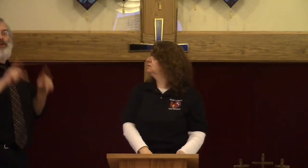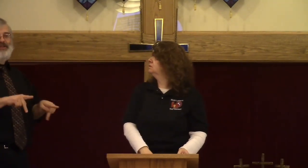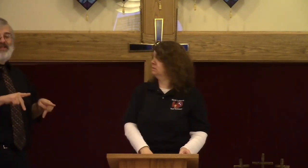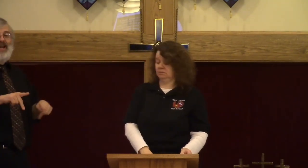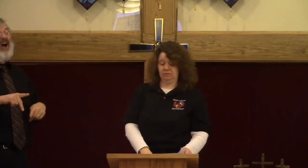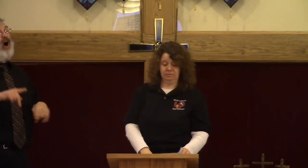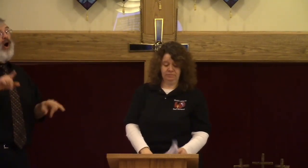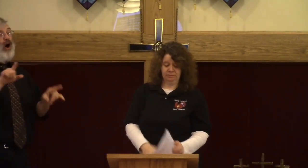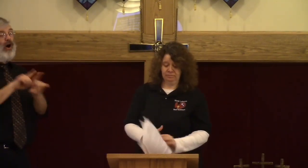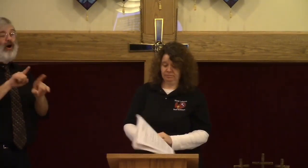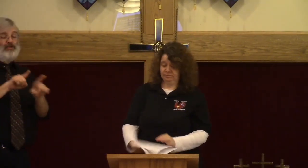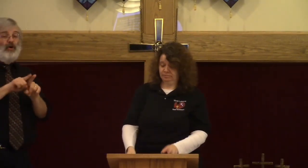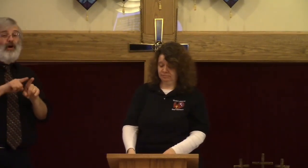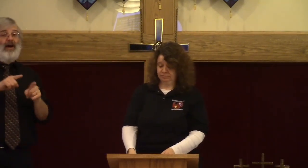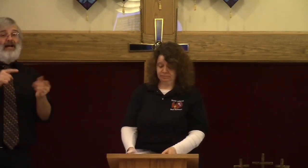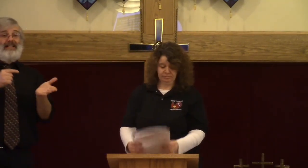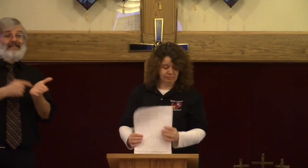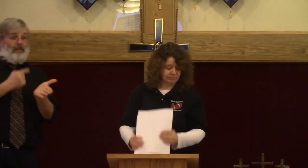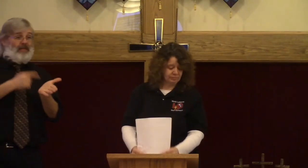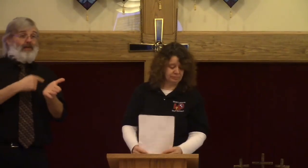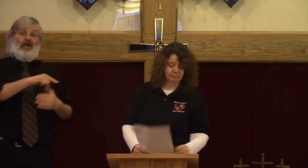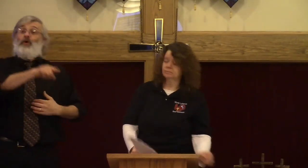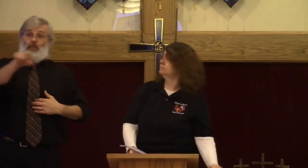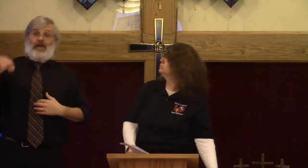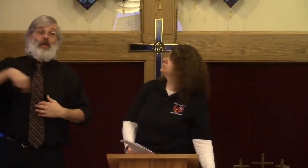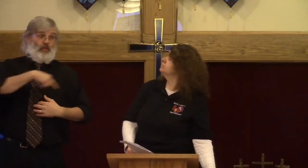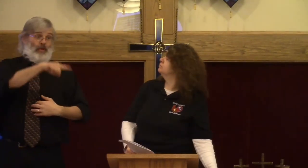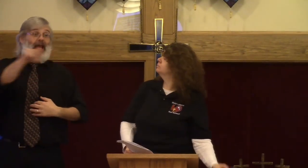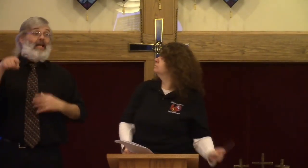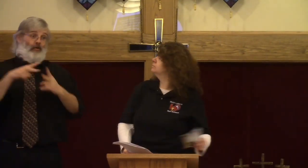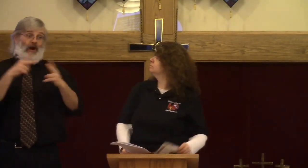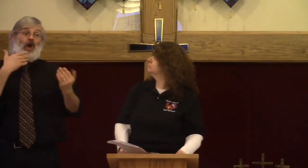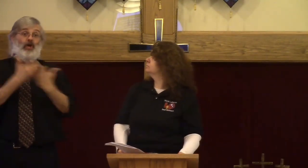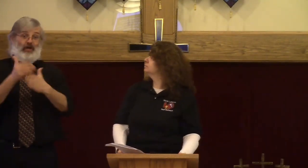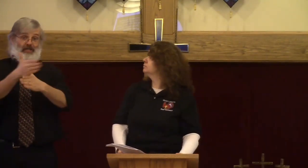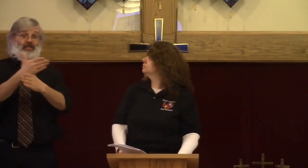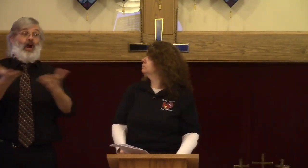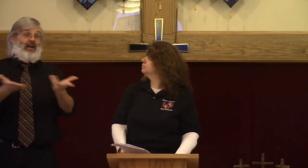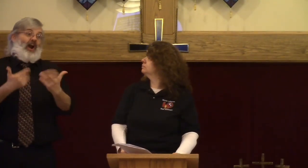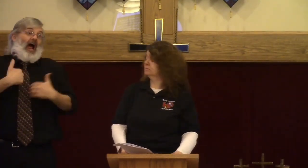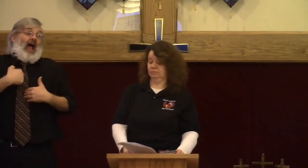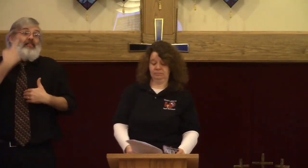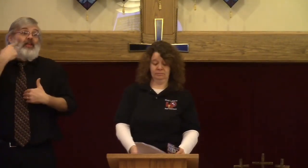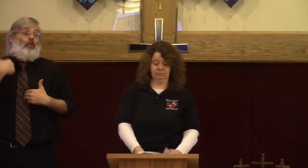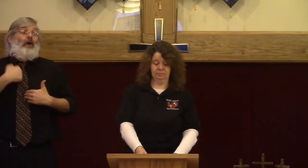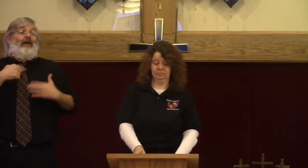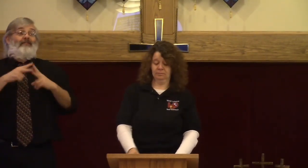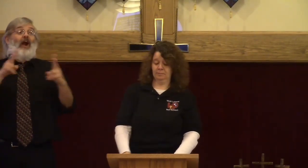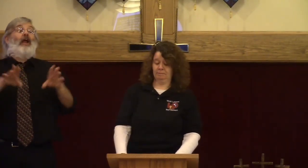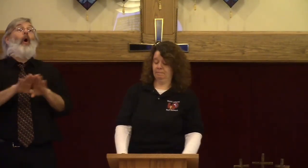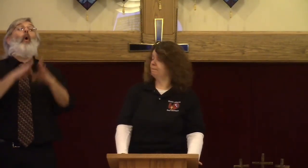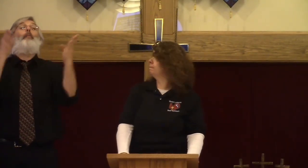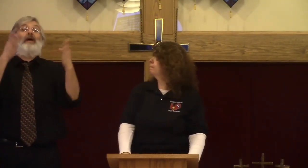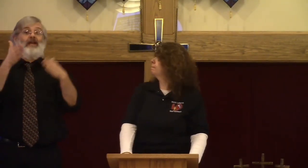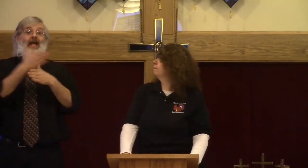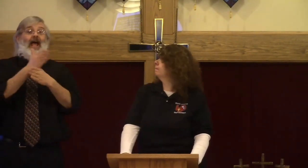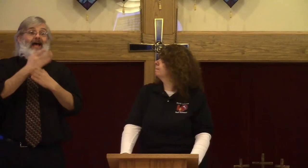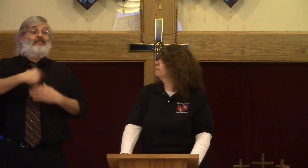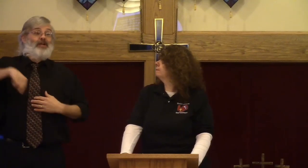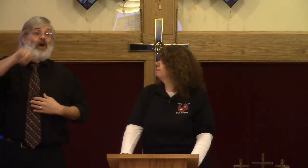person. Also, sometimes. We do very good at sharing here. I think we are very open and sharing